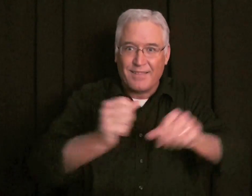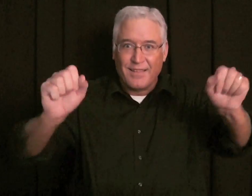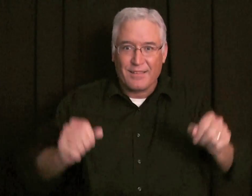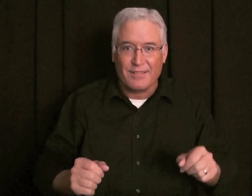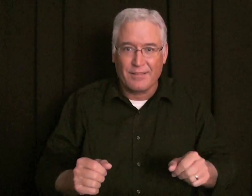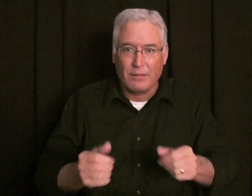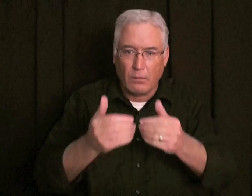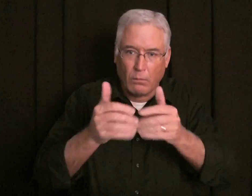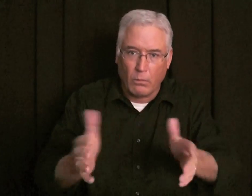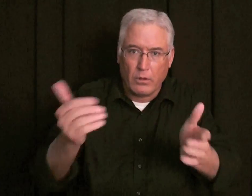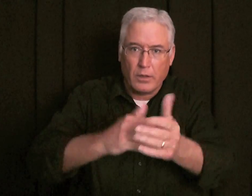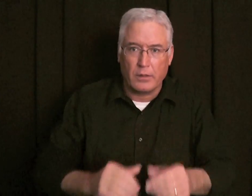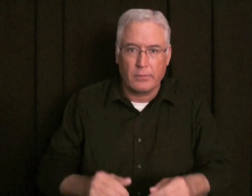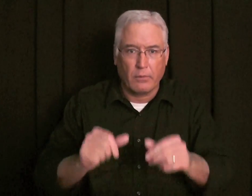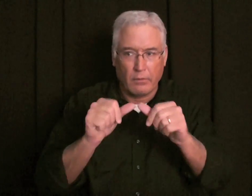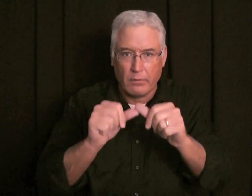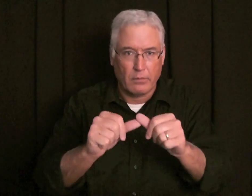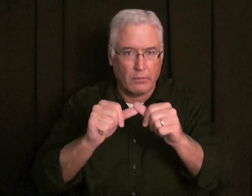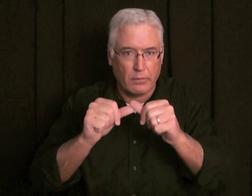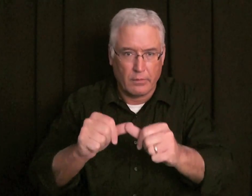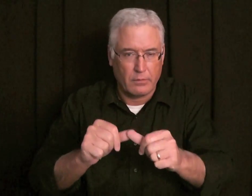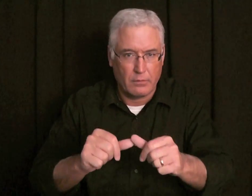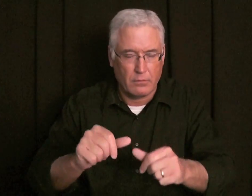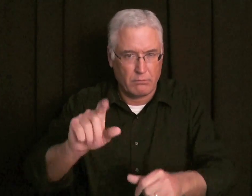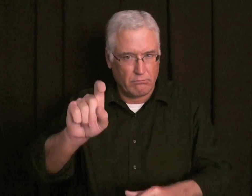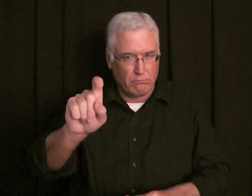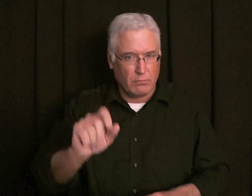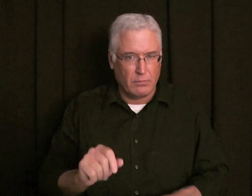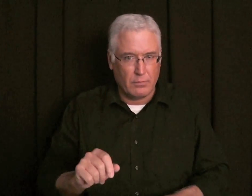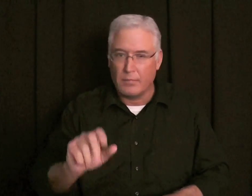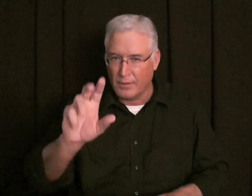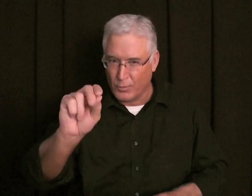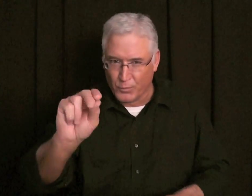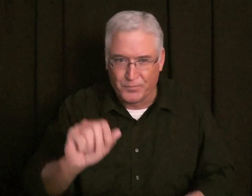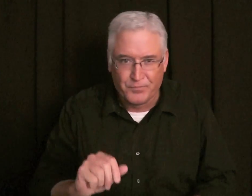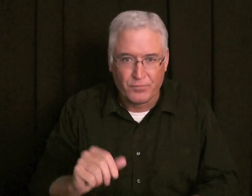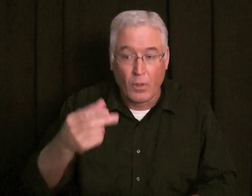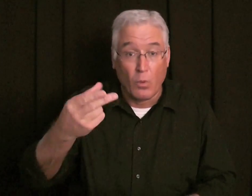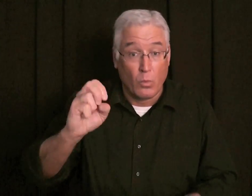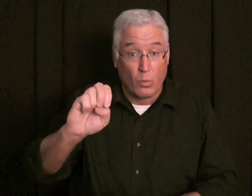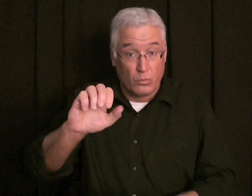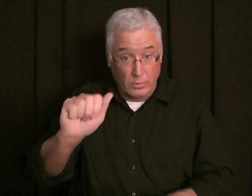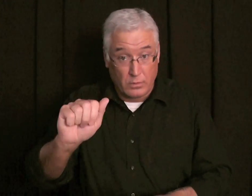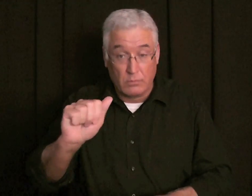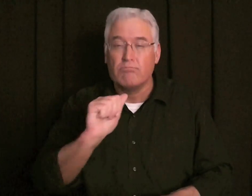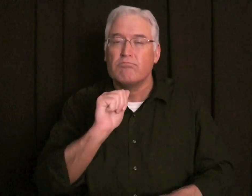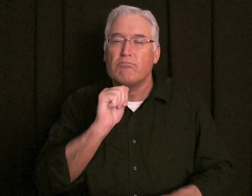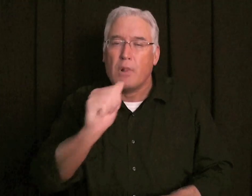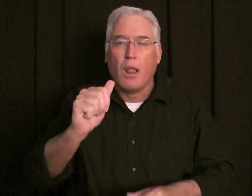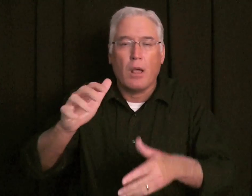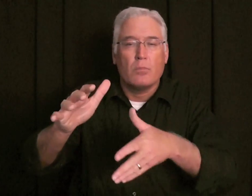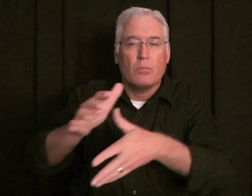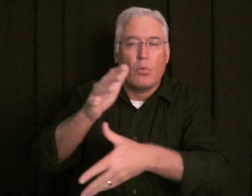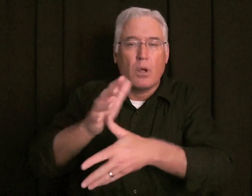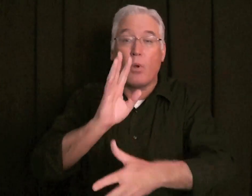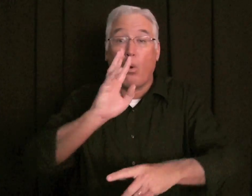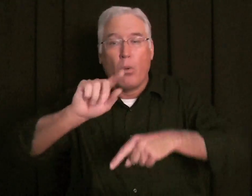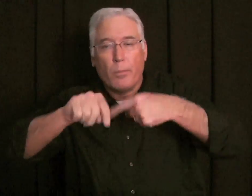lose salvation, saved again, lose salvation, and on and on. Is that possible? No, it's not. Hosea was